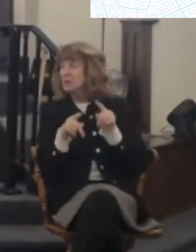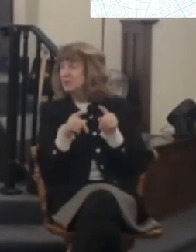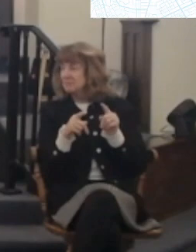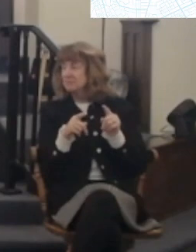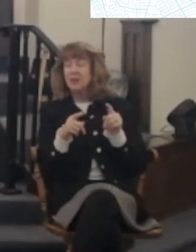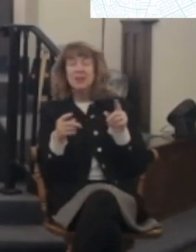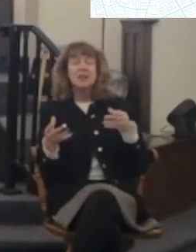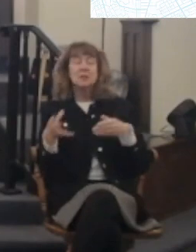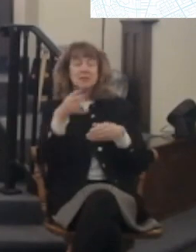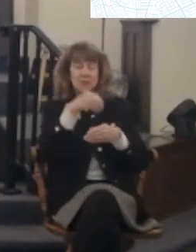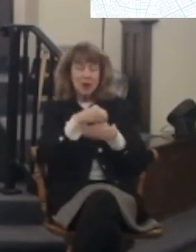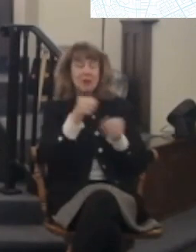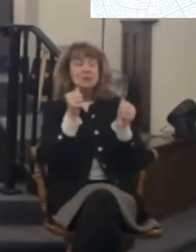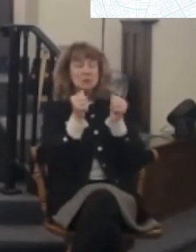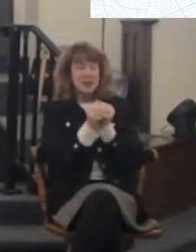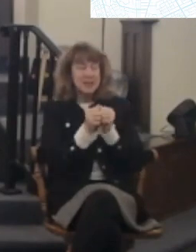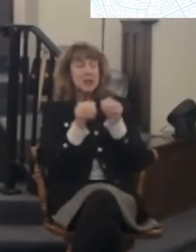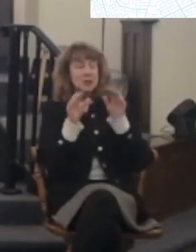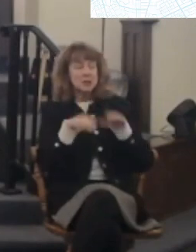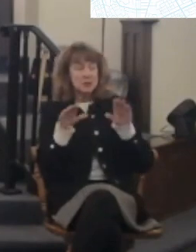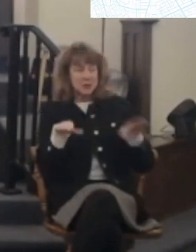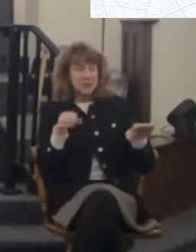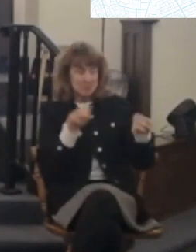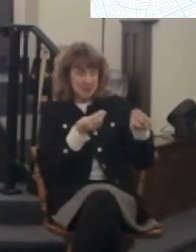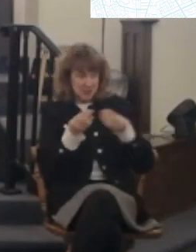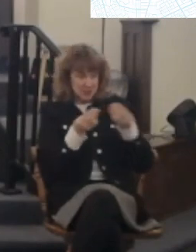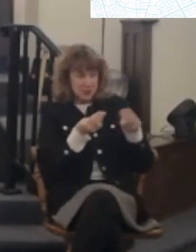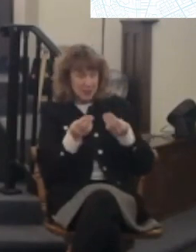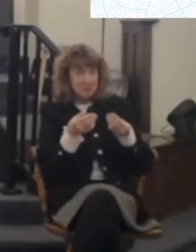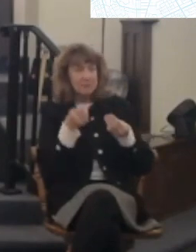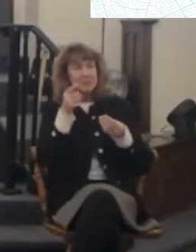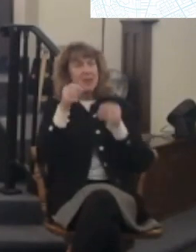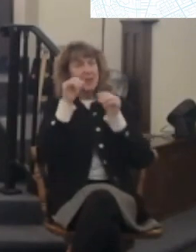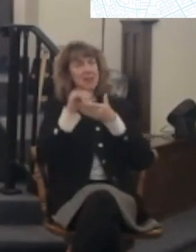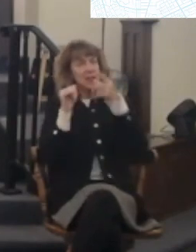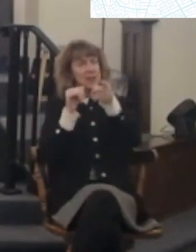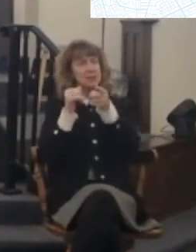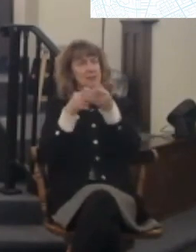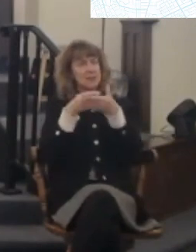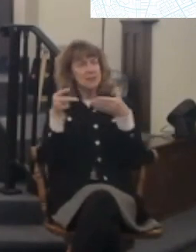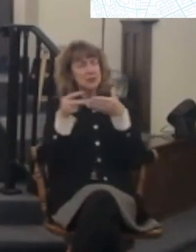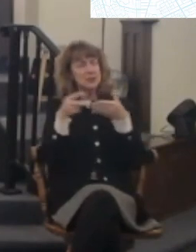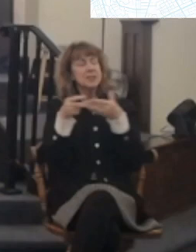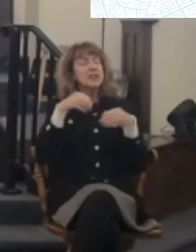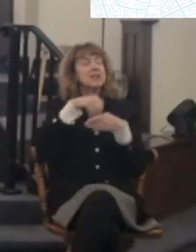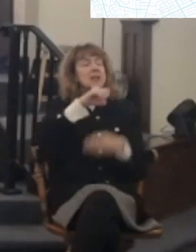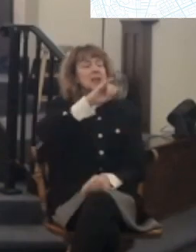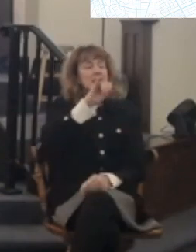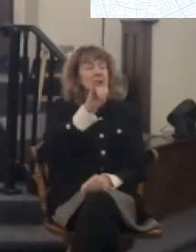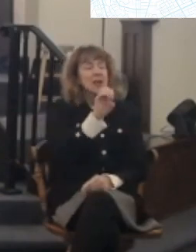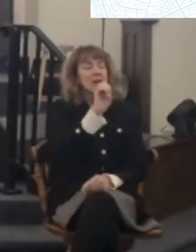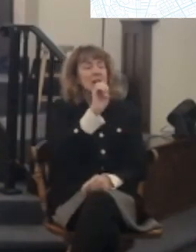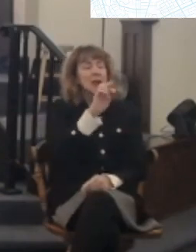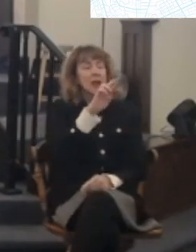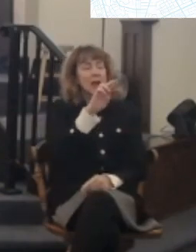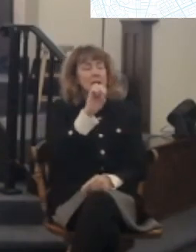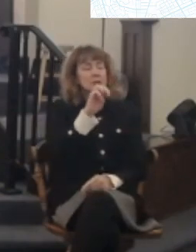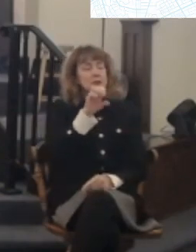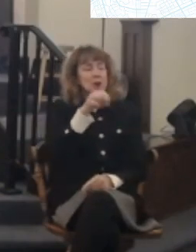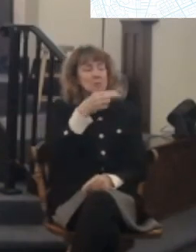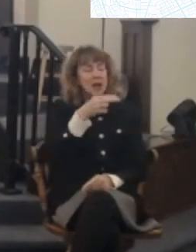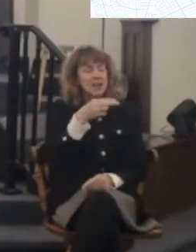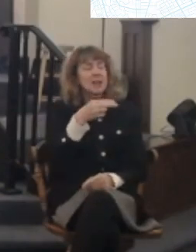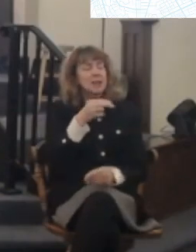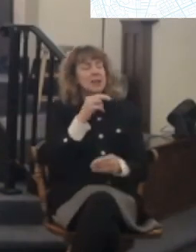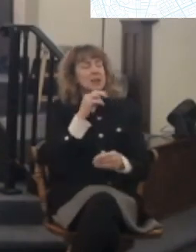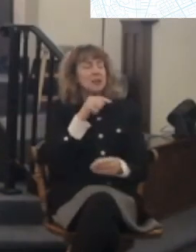ministry. If we're looking here at this verse, it's okay if they have three or four